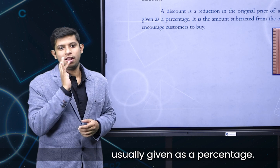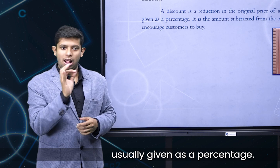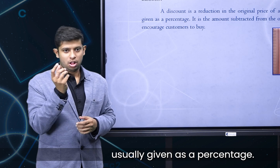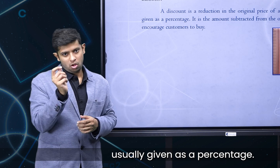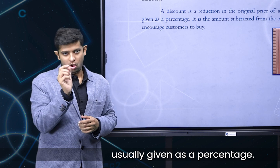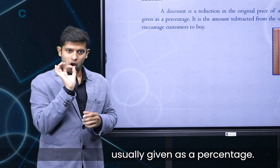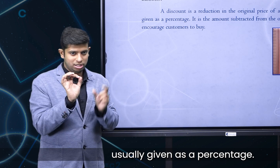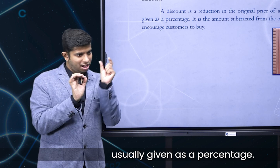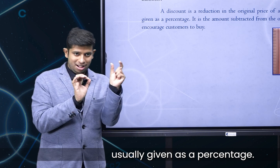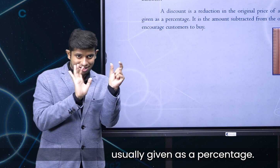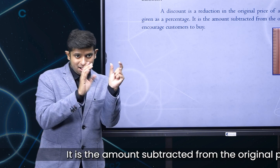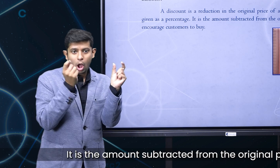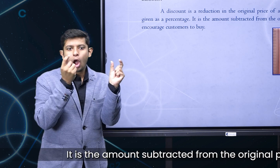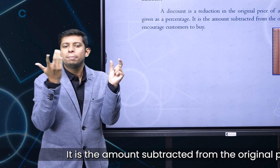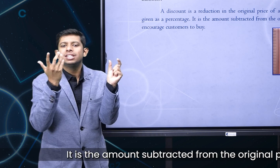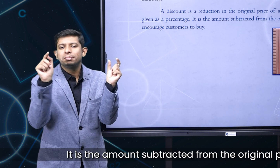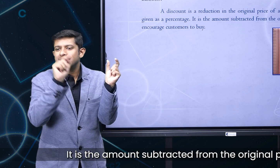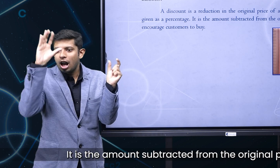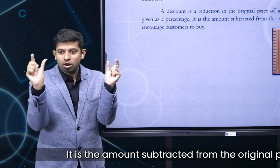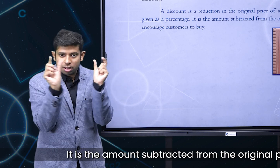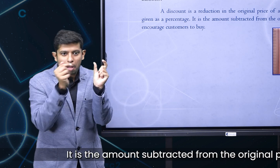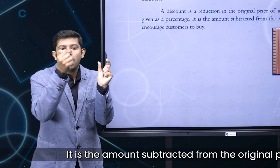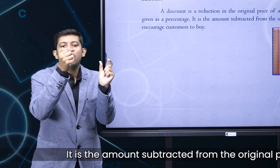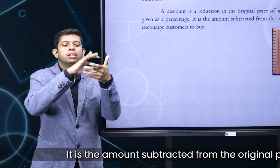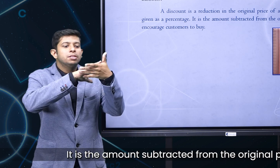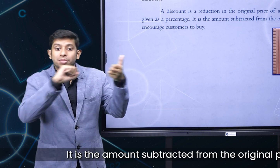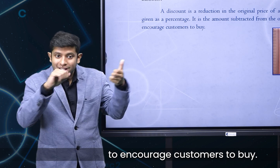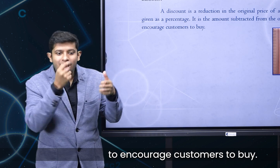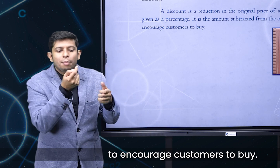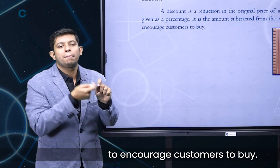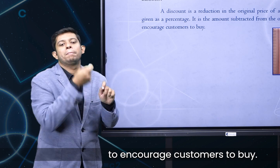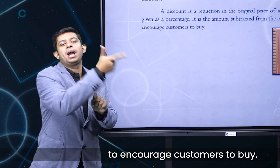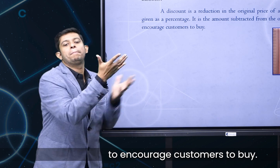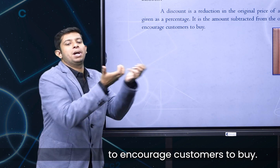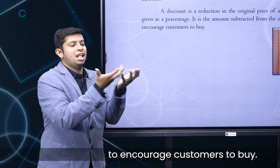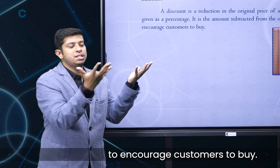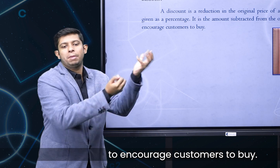percentage. It is the amount subtracted from the original price to encourage customers to buy.